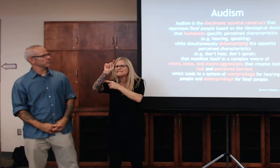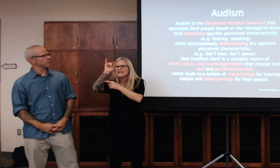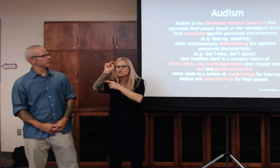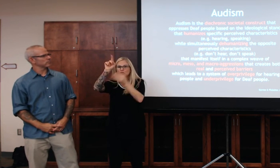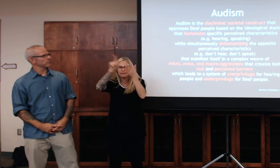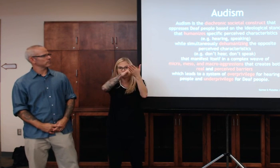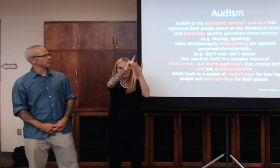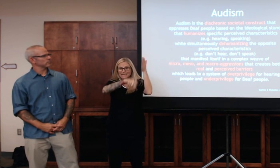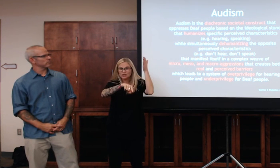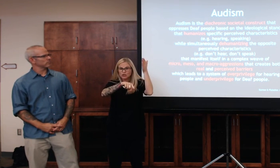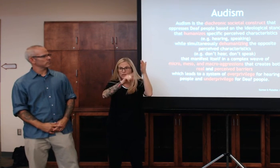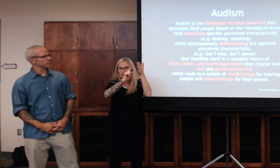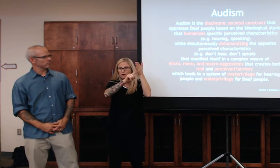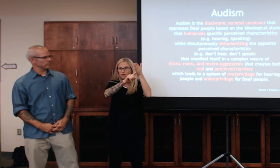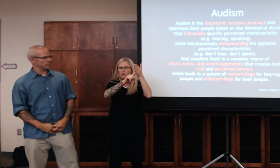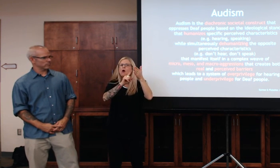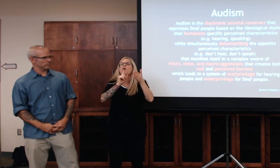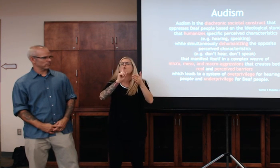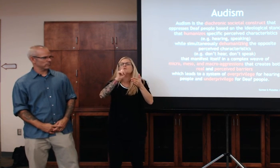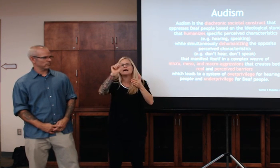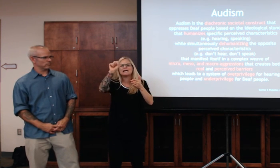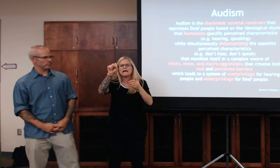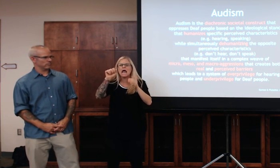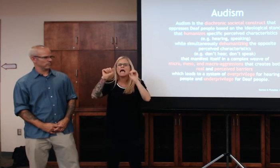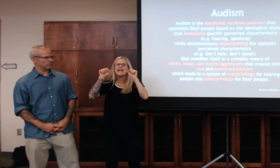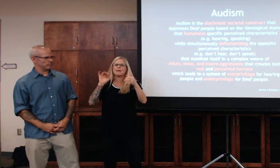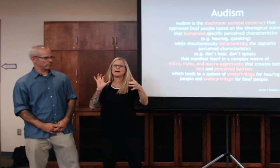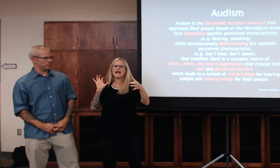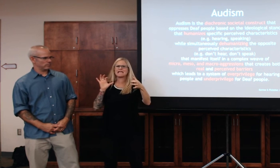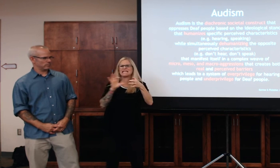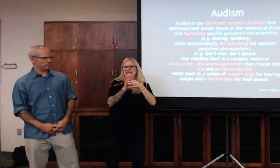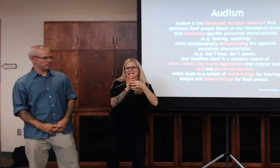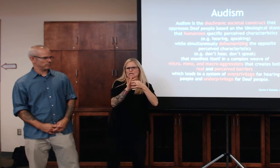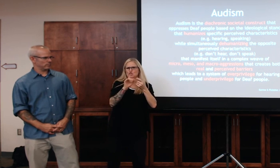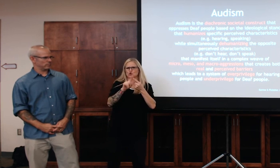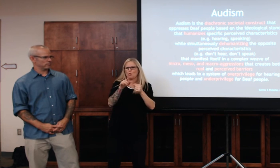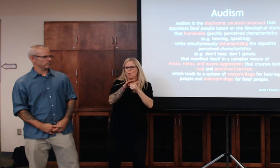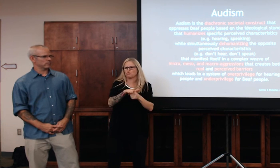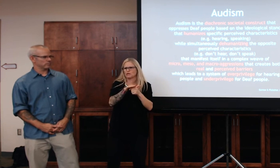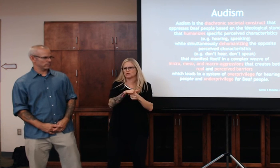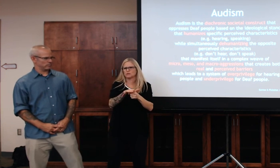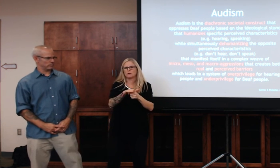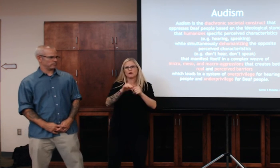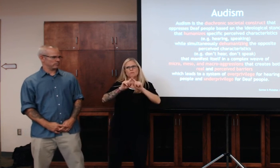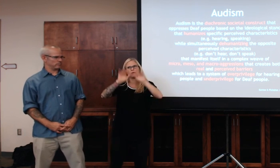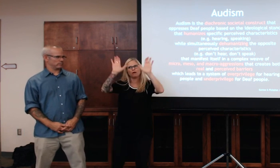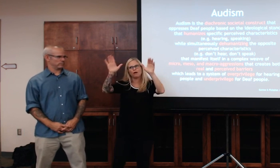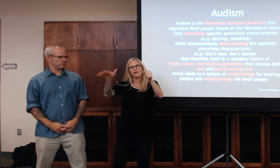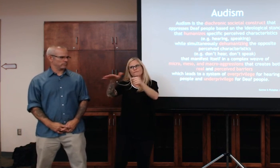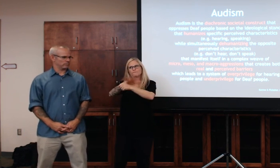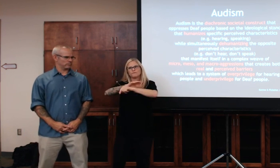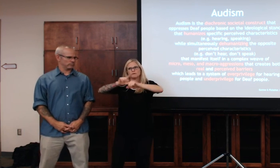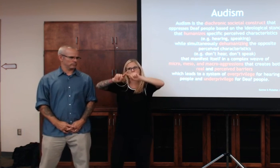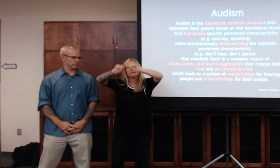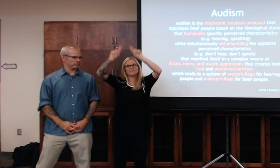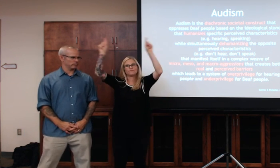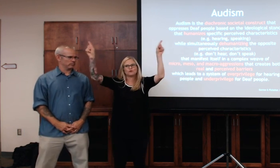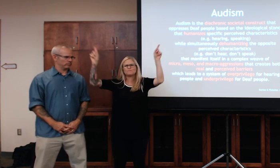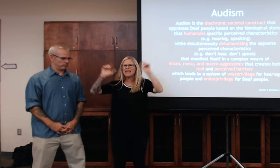Discrimination, that second word, discrimination. It can be connected to oppression, yes, but it is a completely